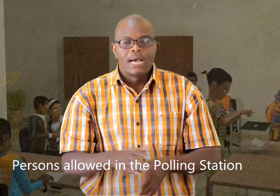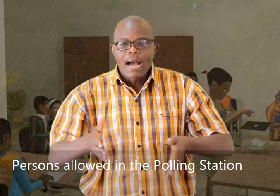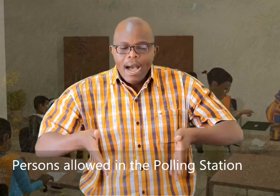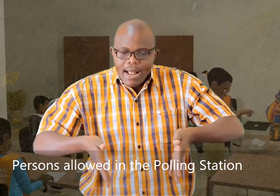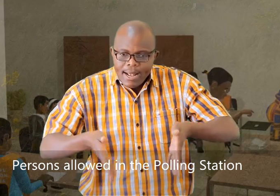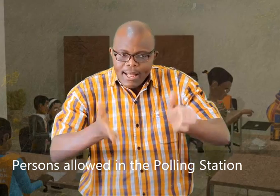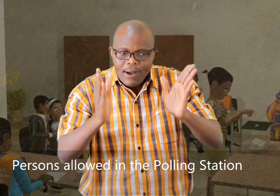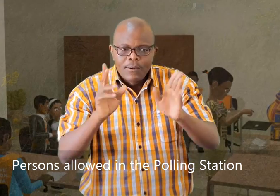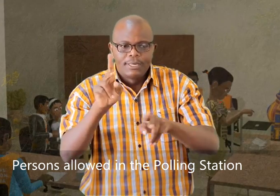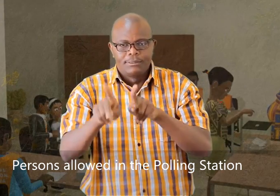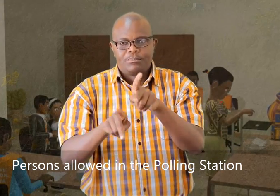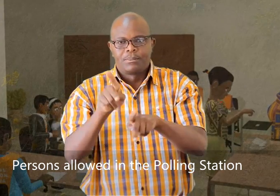Persons allowed in the polling station.